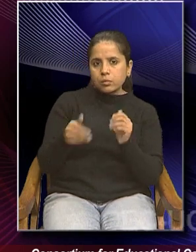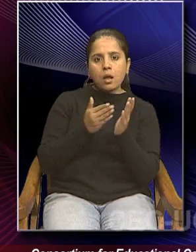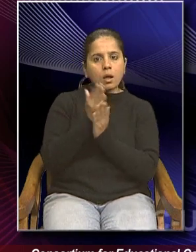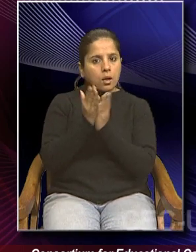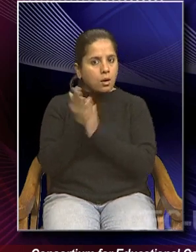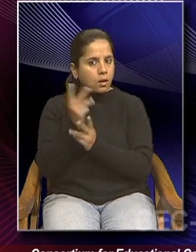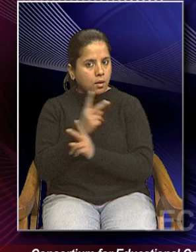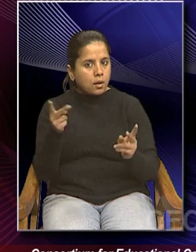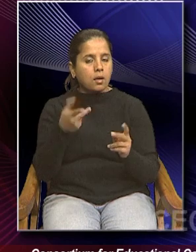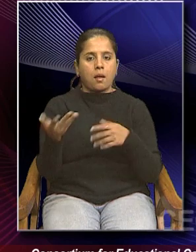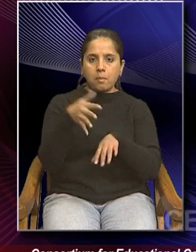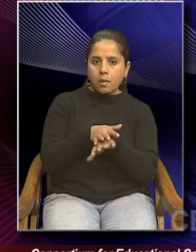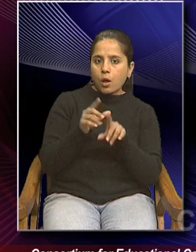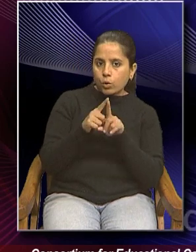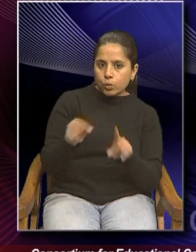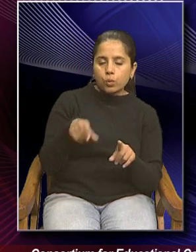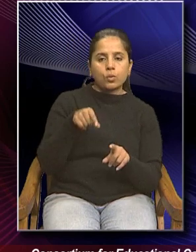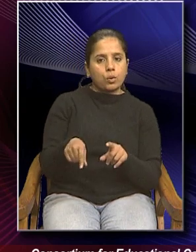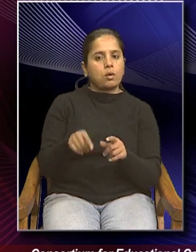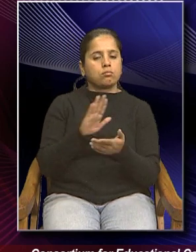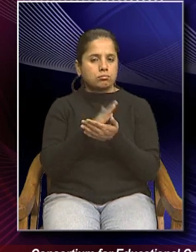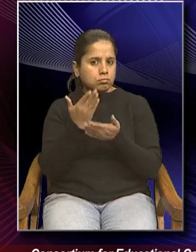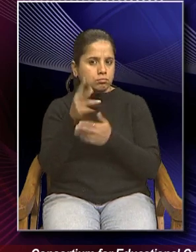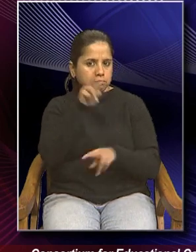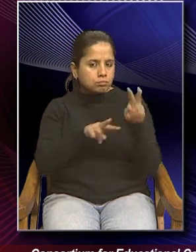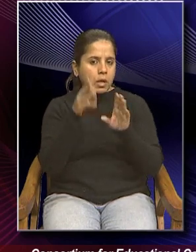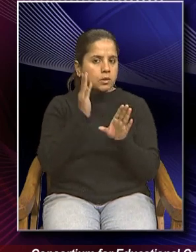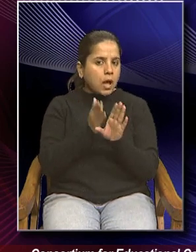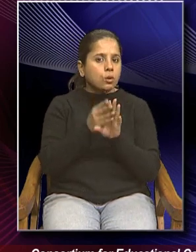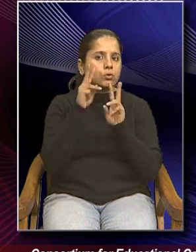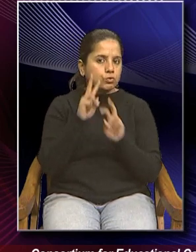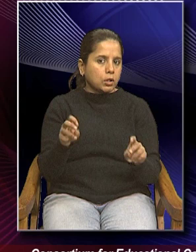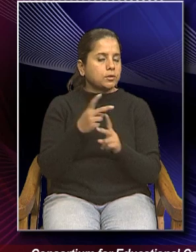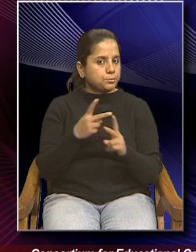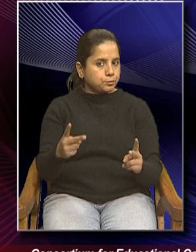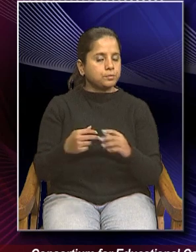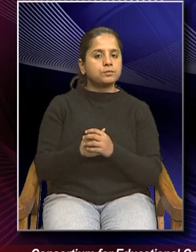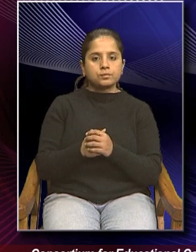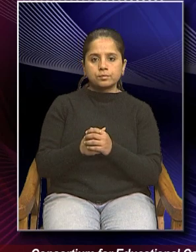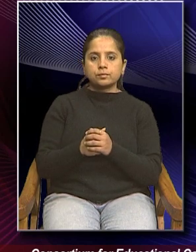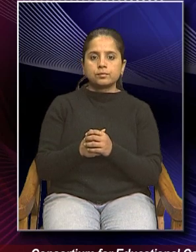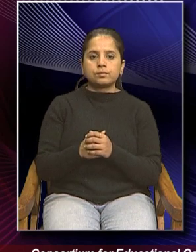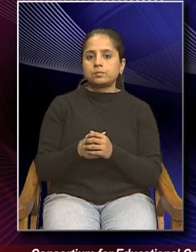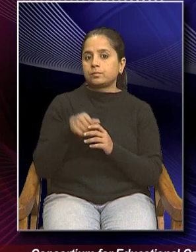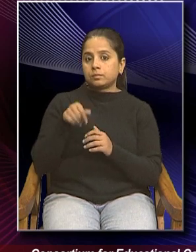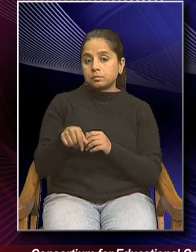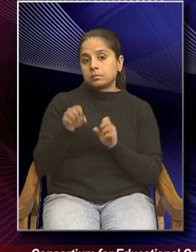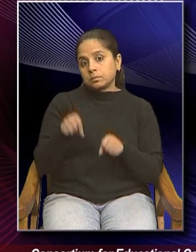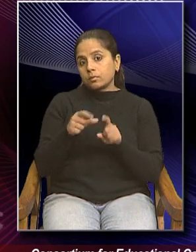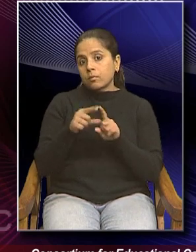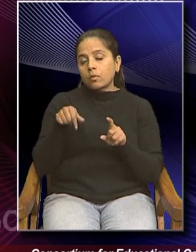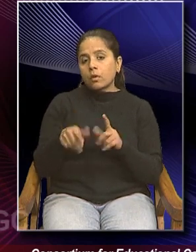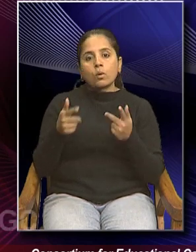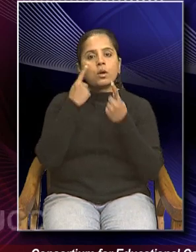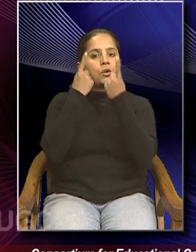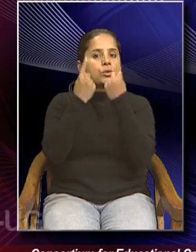methodology, implementation, and interpretation of psychological research. This does so by